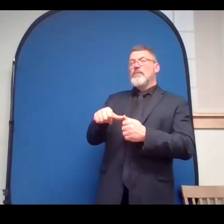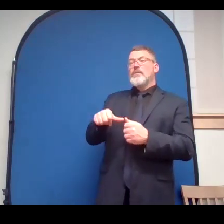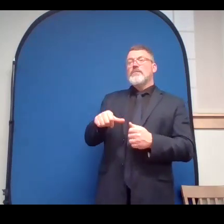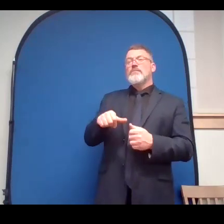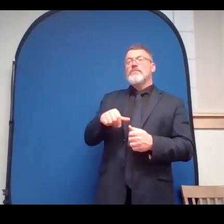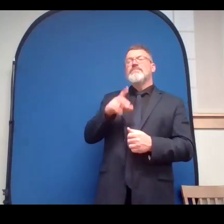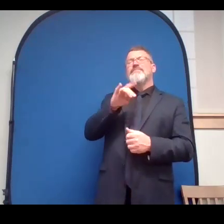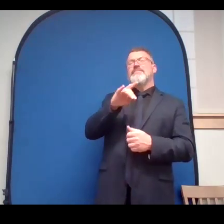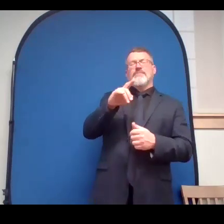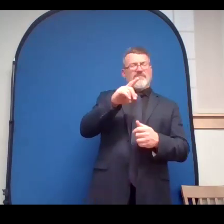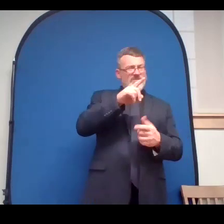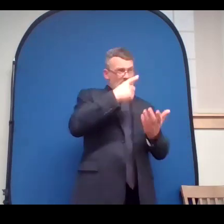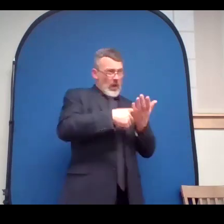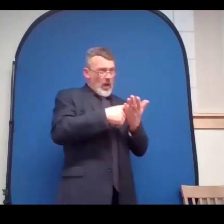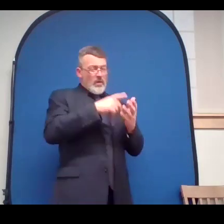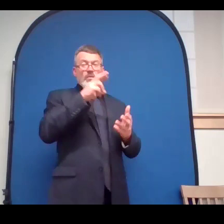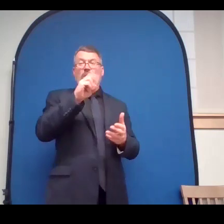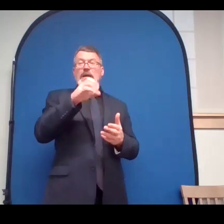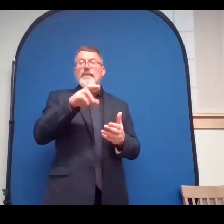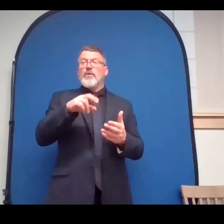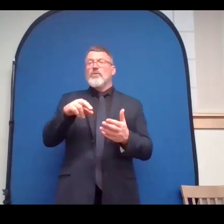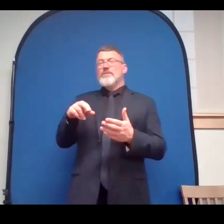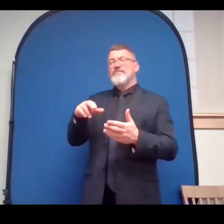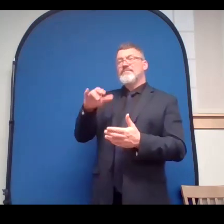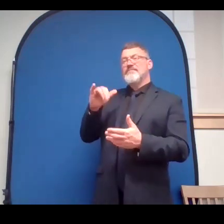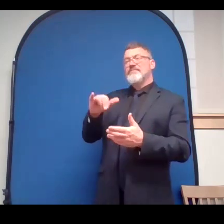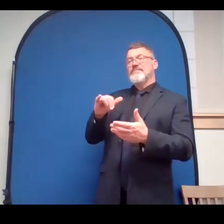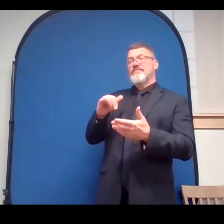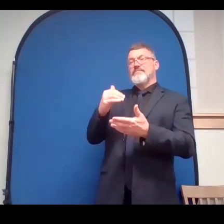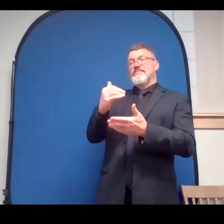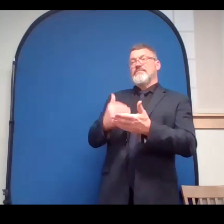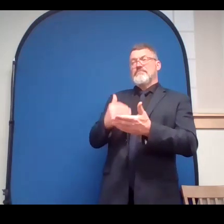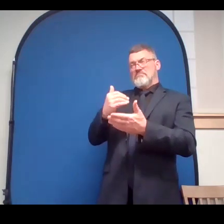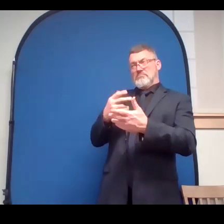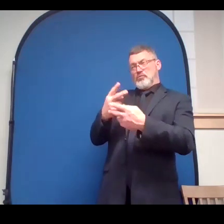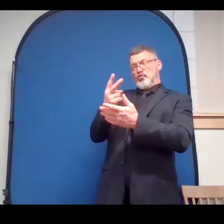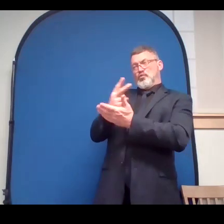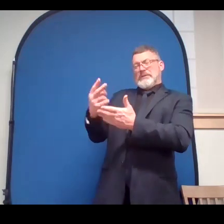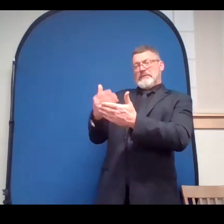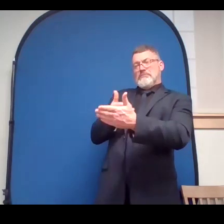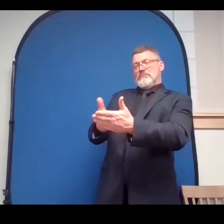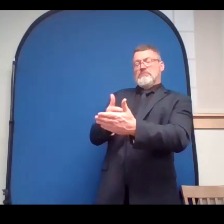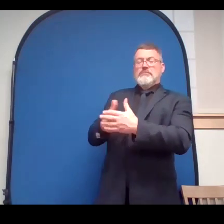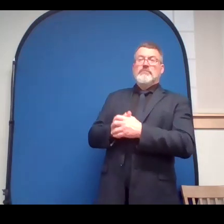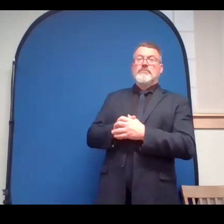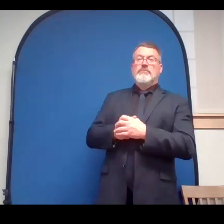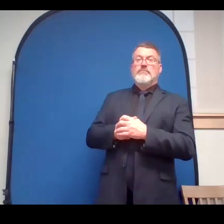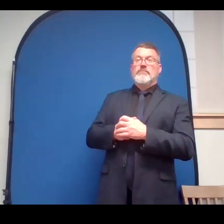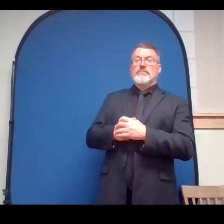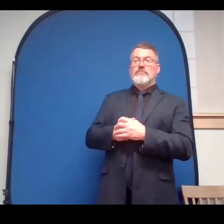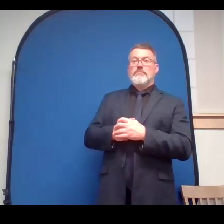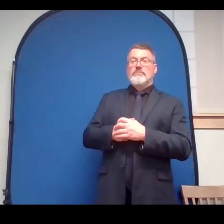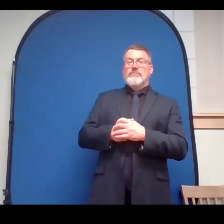Probably been 2 weeks into it, 2 to 3 weeks into after the filing the file 6. Or after filing the check will be a